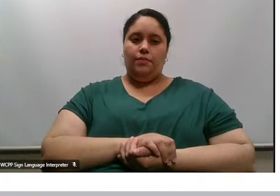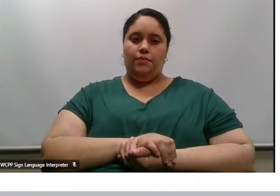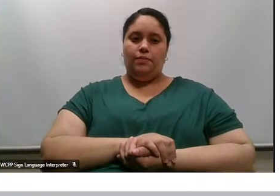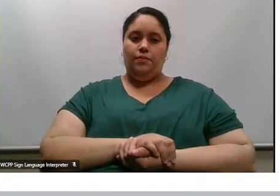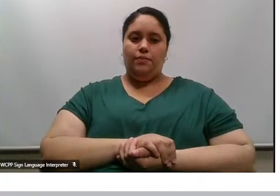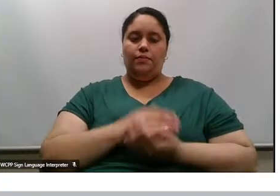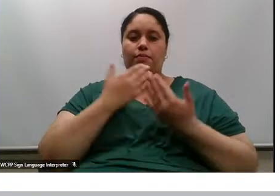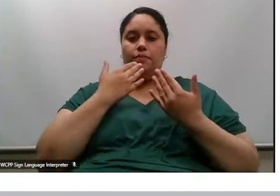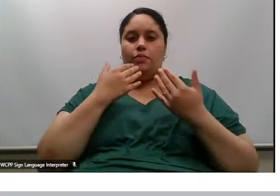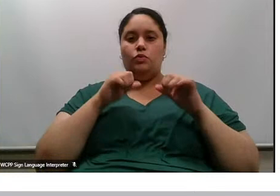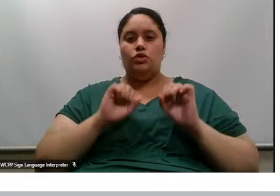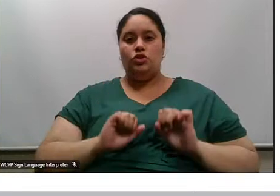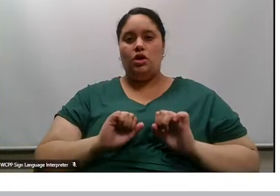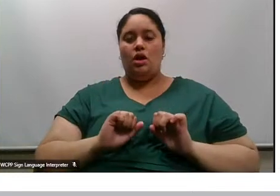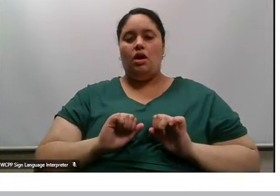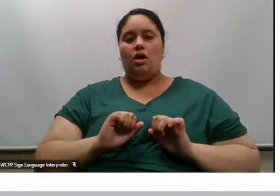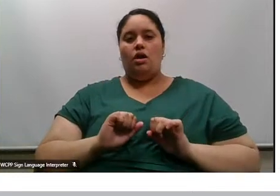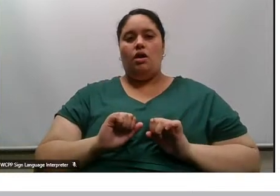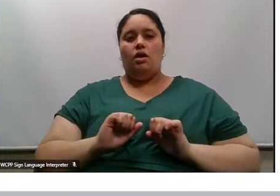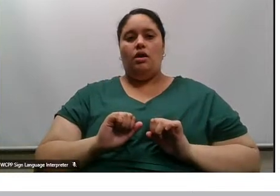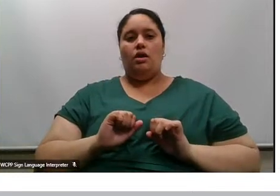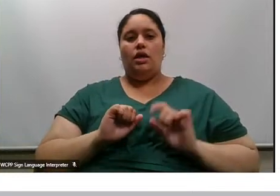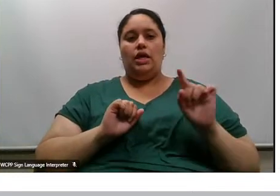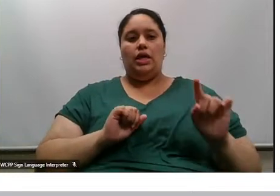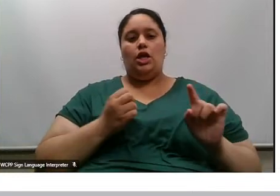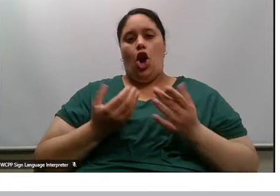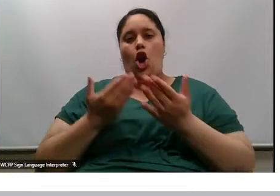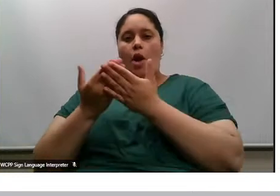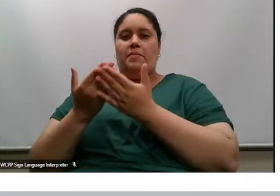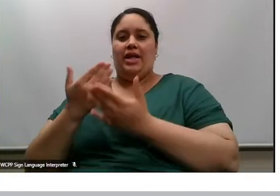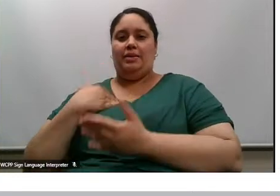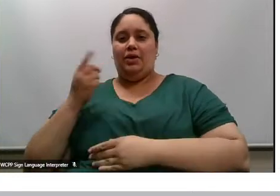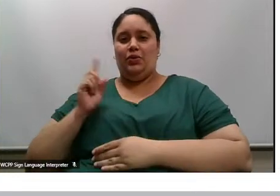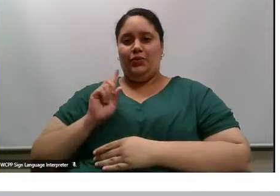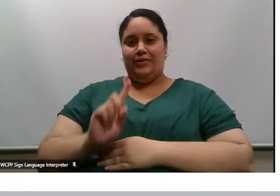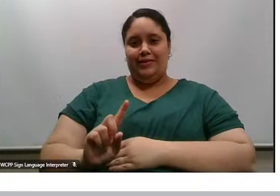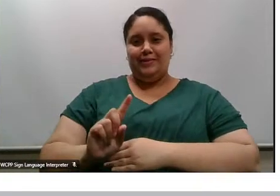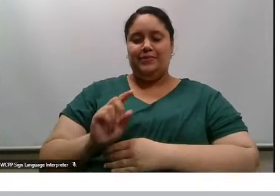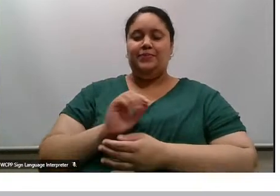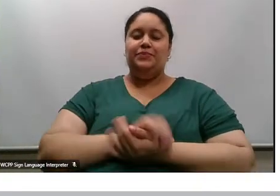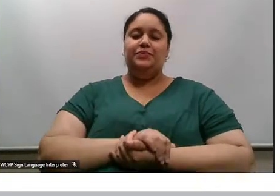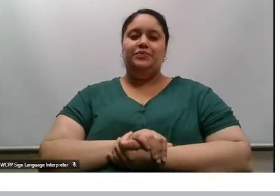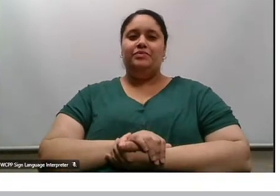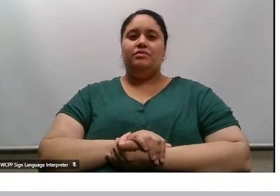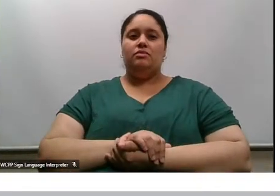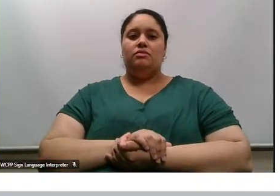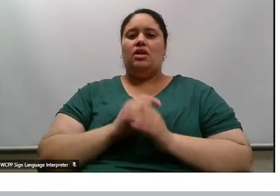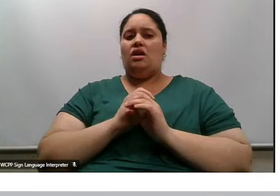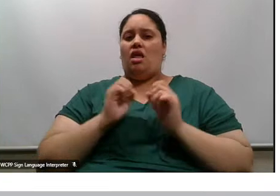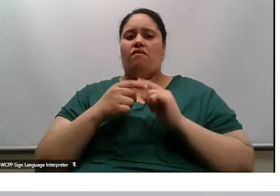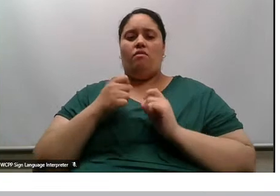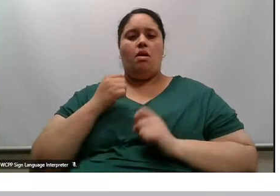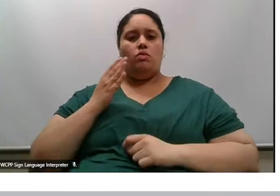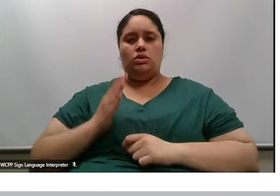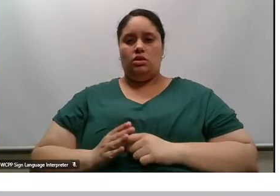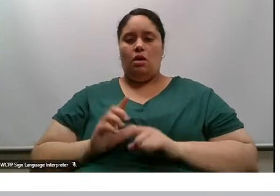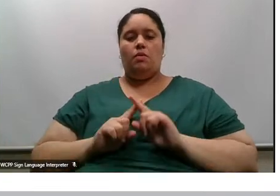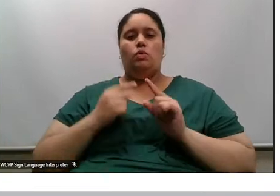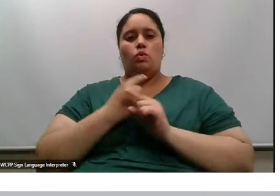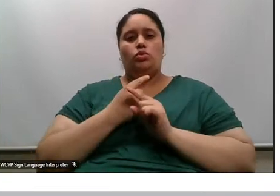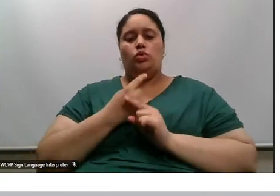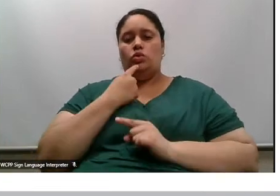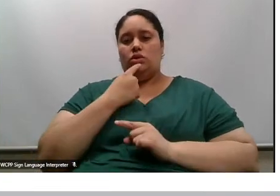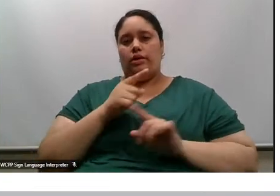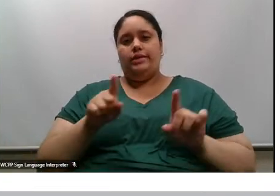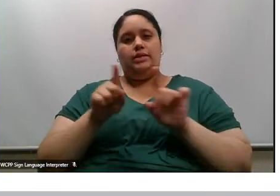Thank you, Chairperson. Lisa spoke the last time, so he nominated me this time. I think there's nothing really from our side, but also just to echo what